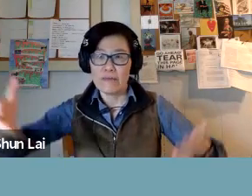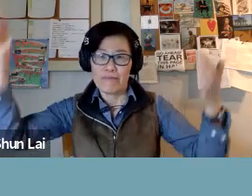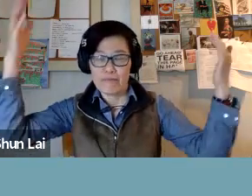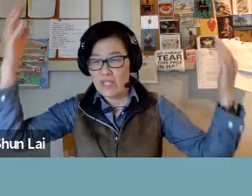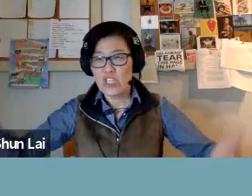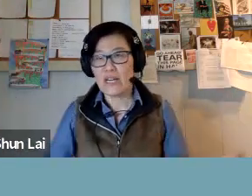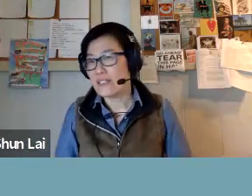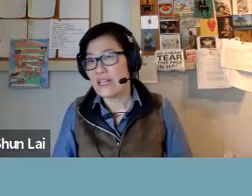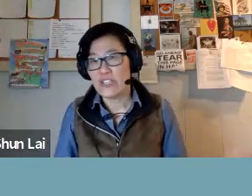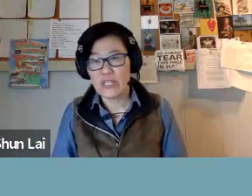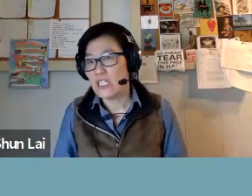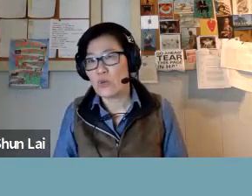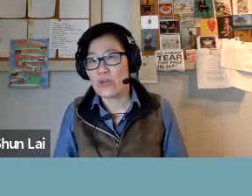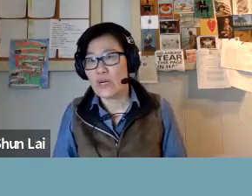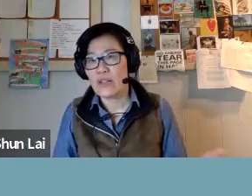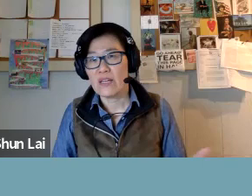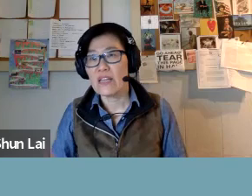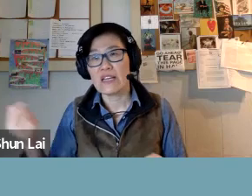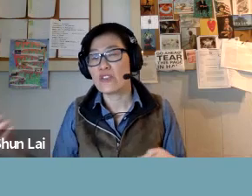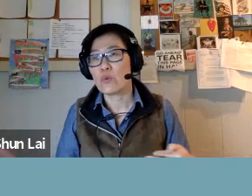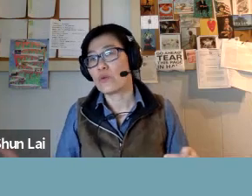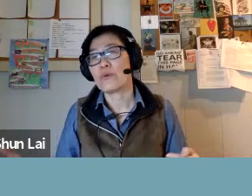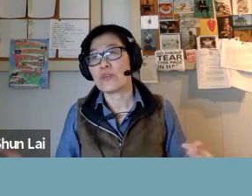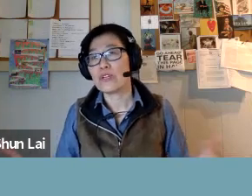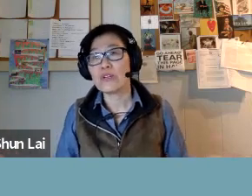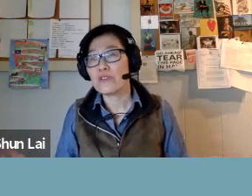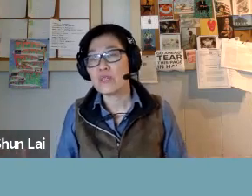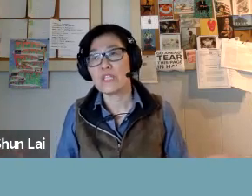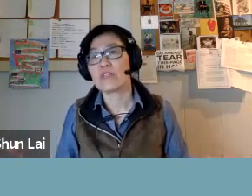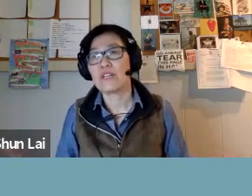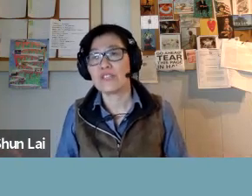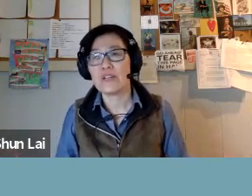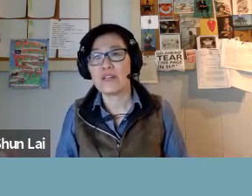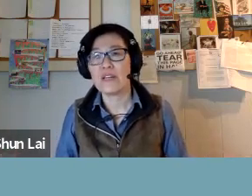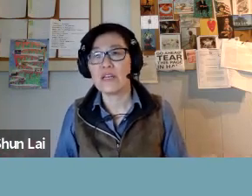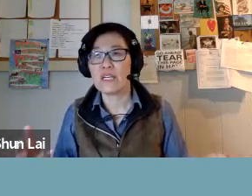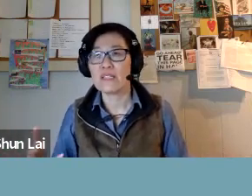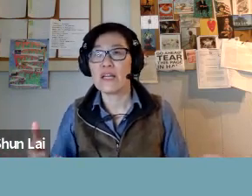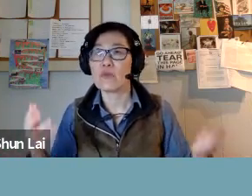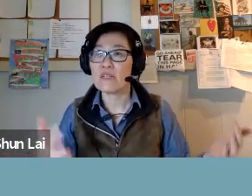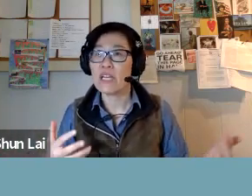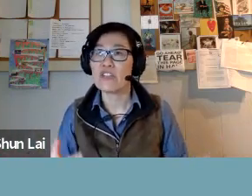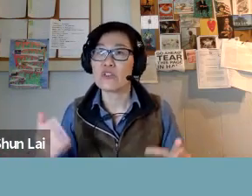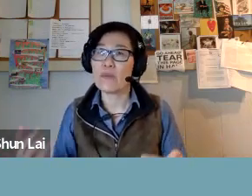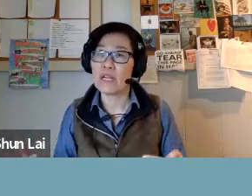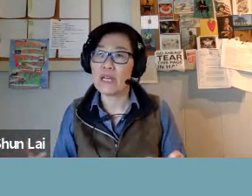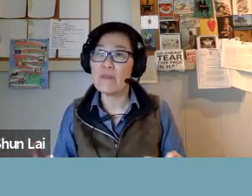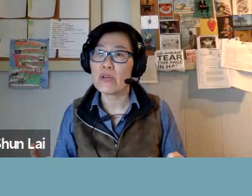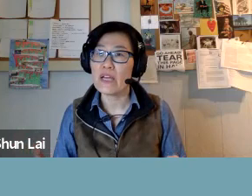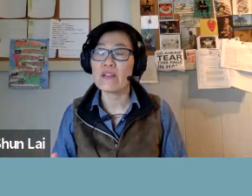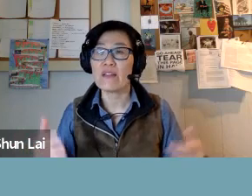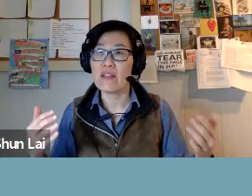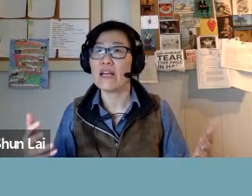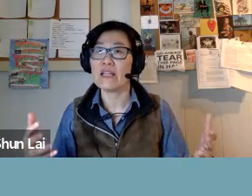say John has an agent that he's working with and he thinks your work would be really good for this particular agent, then he might say, write to my agent and drop my